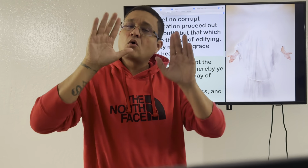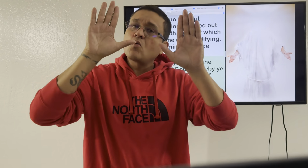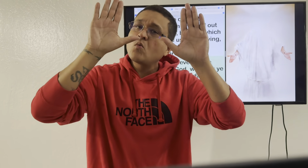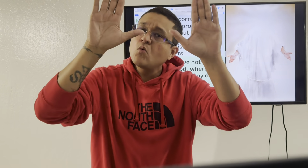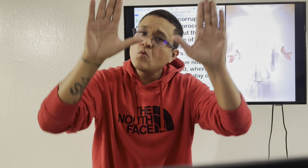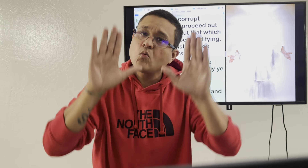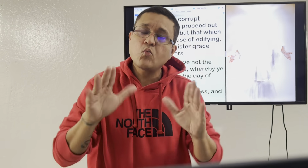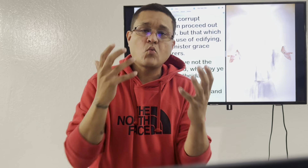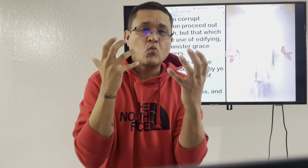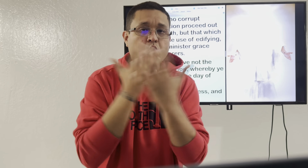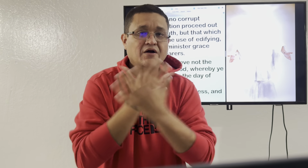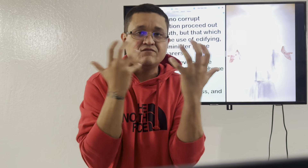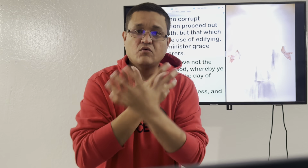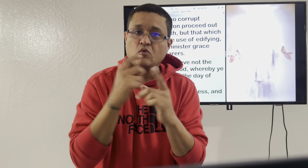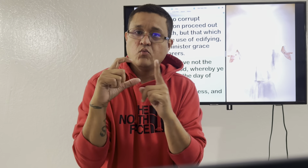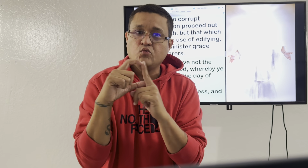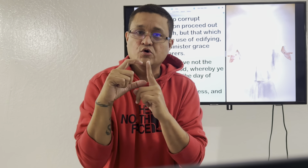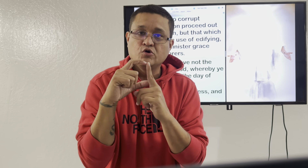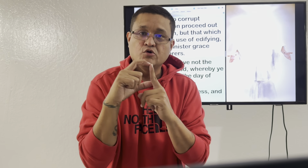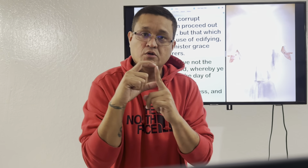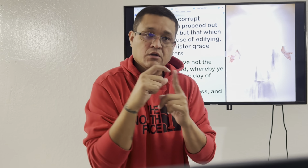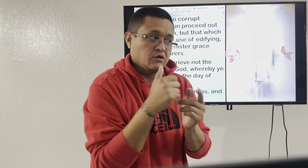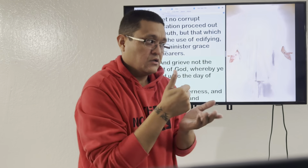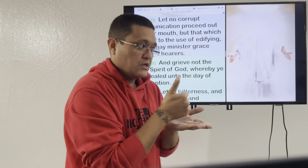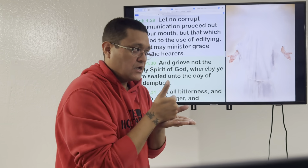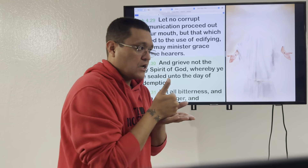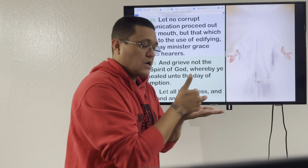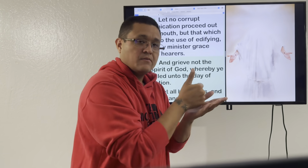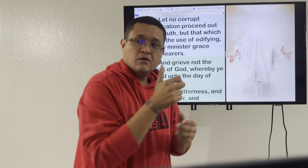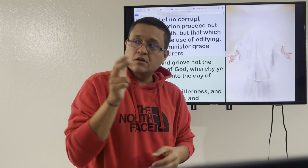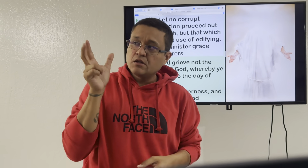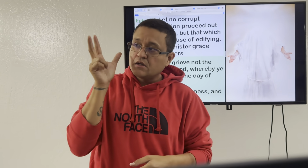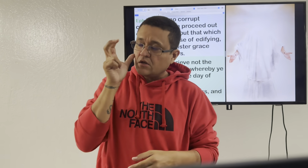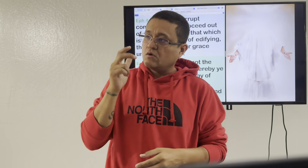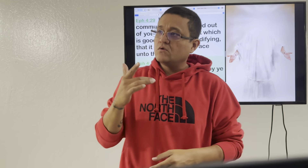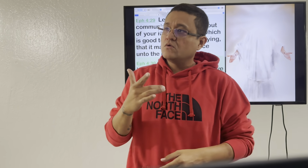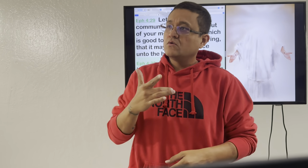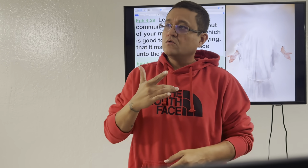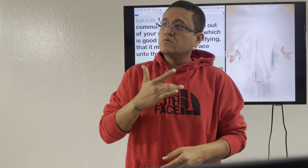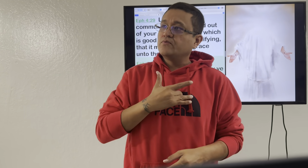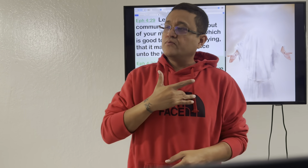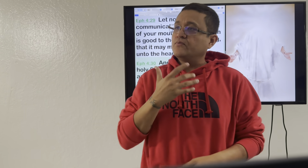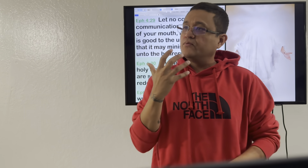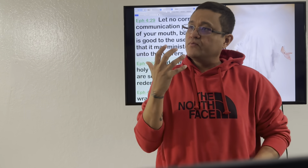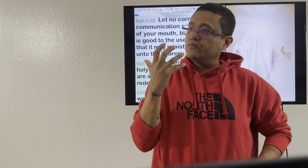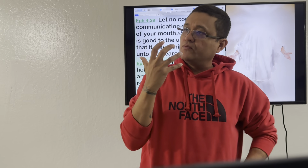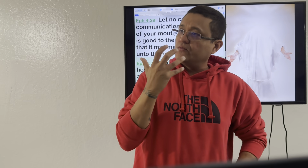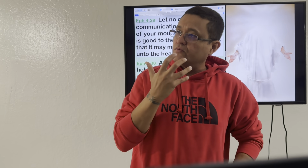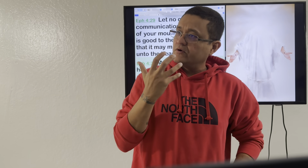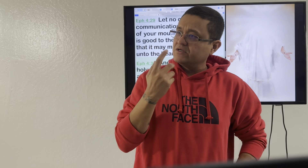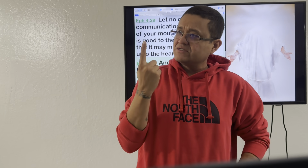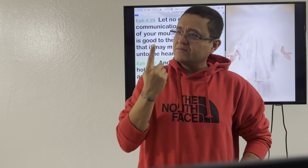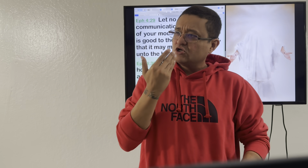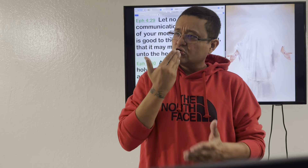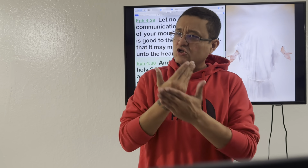telling us, you know, my word is wonderful, your word is wonderful, and when you speak, it should help